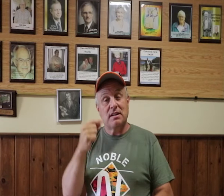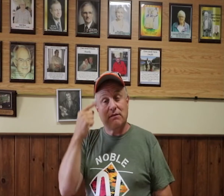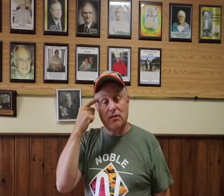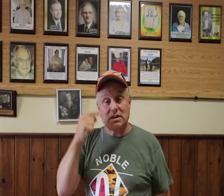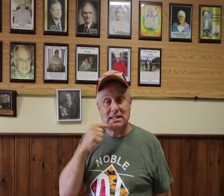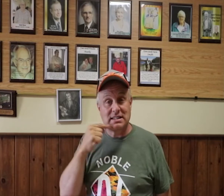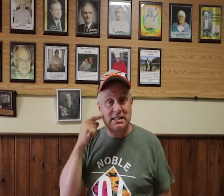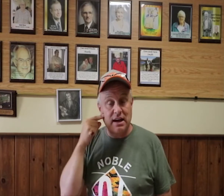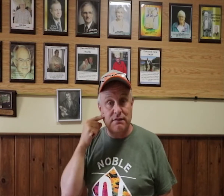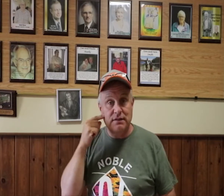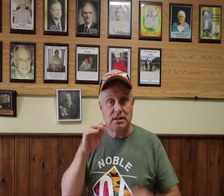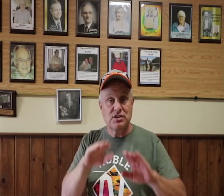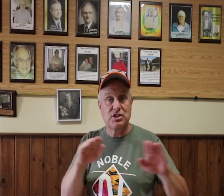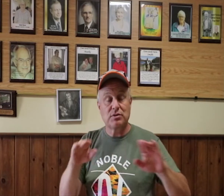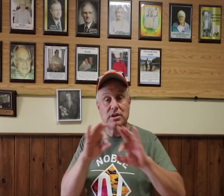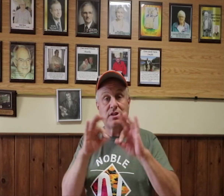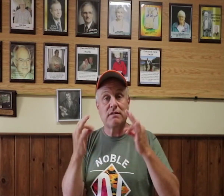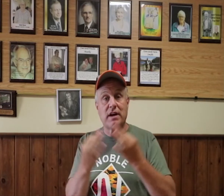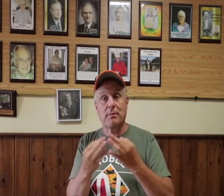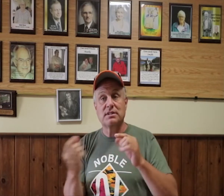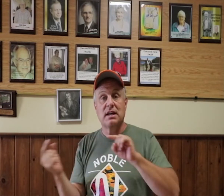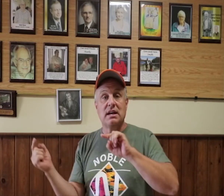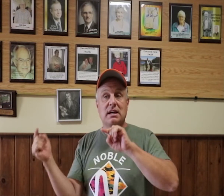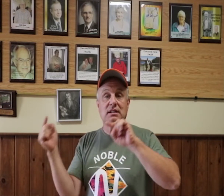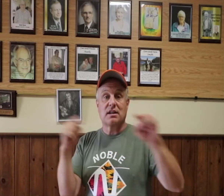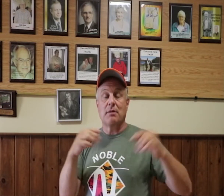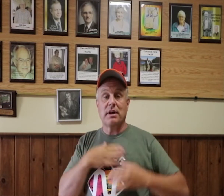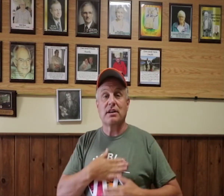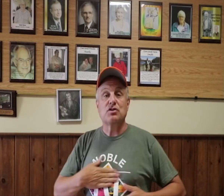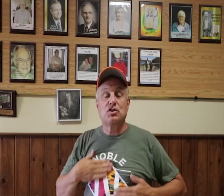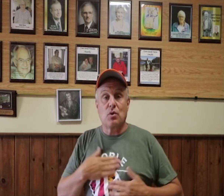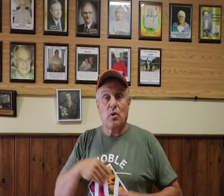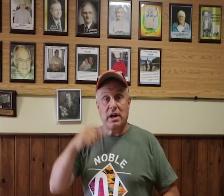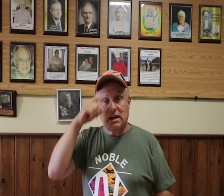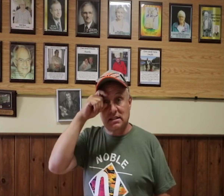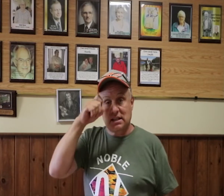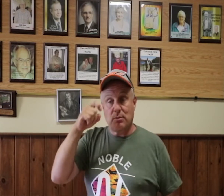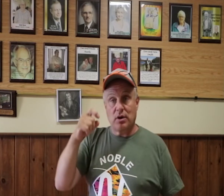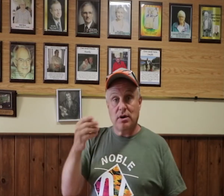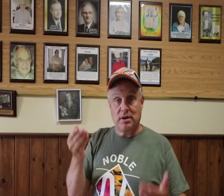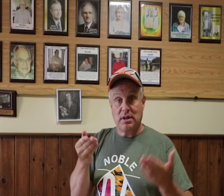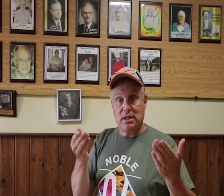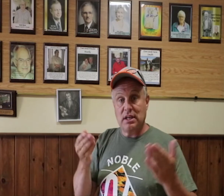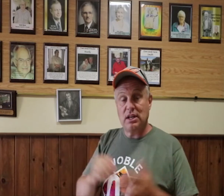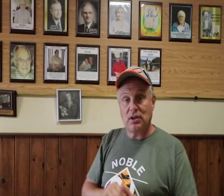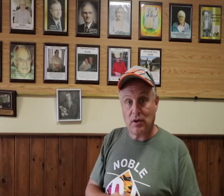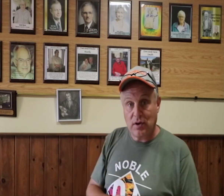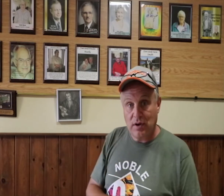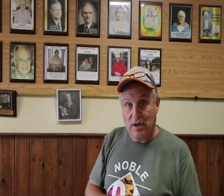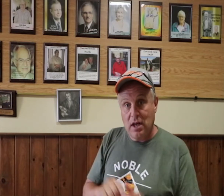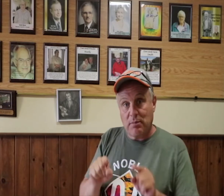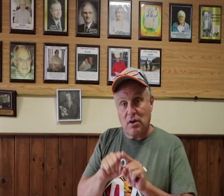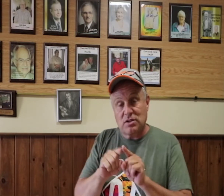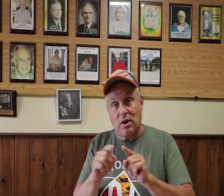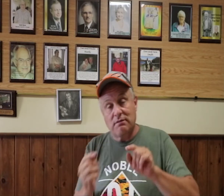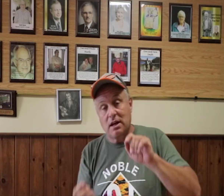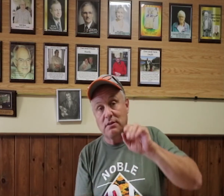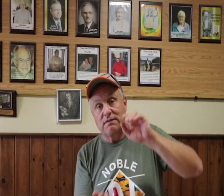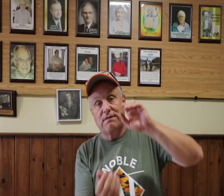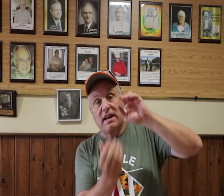for deaf children and their families to come and enjoy a summer here, but also have come to face